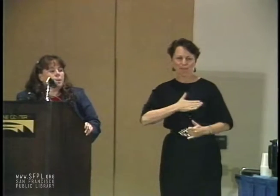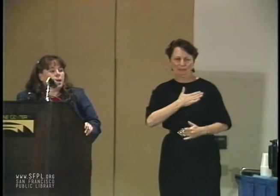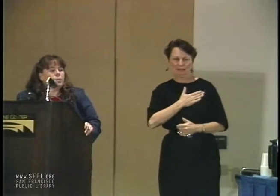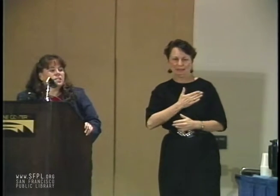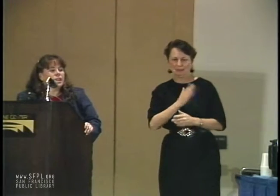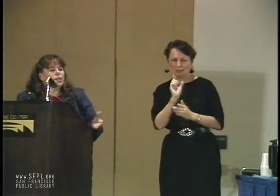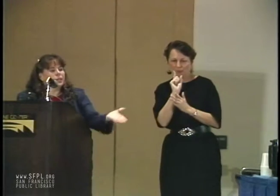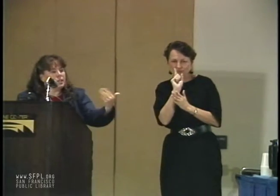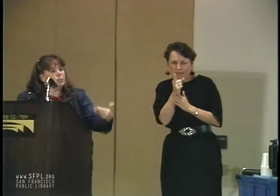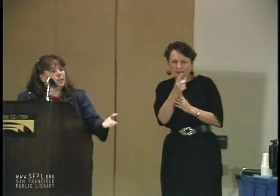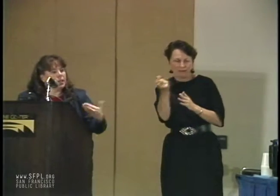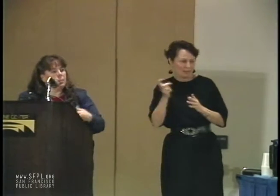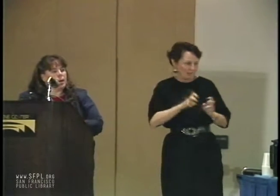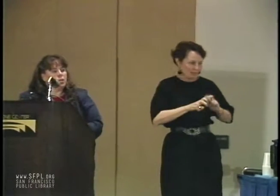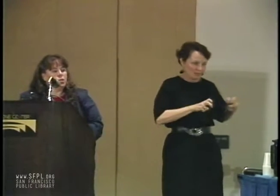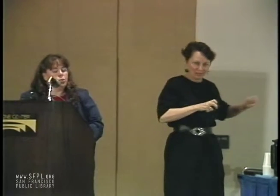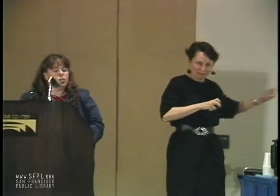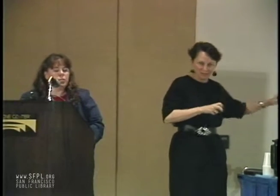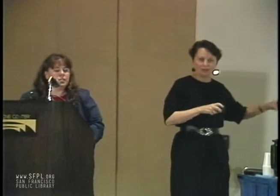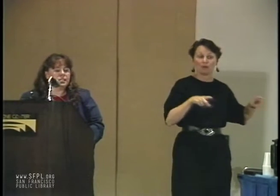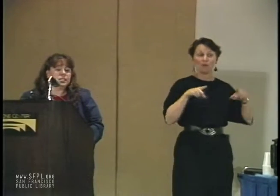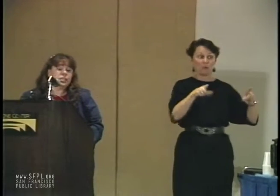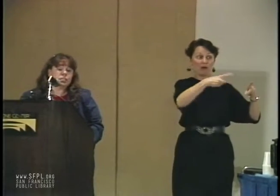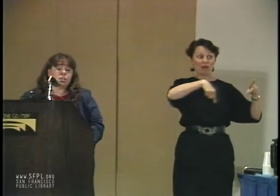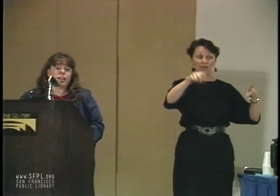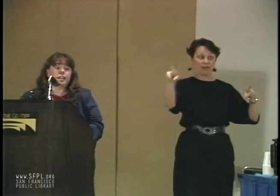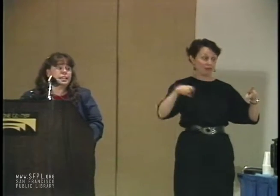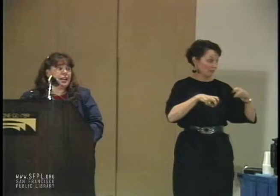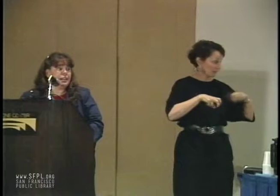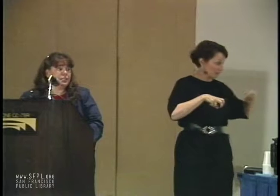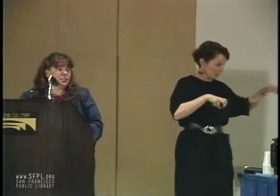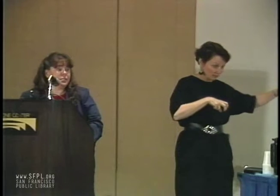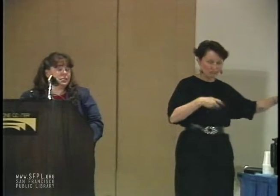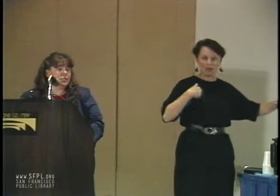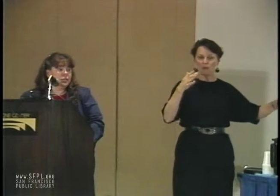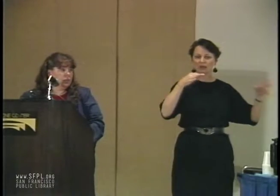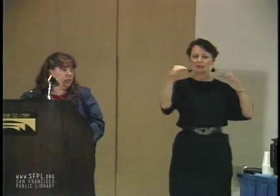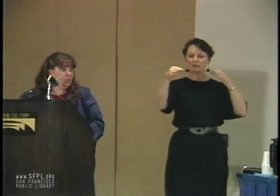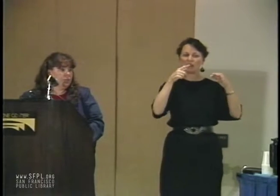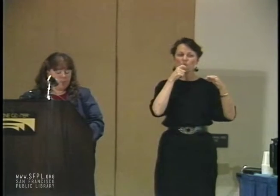I will tell you a little bit about who you will see talking next.